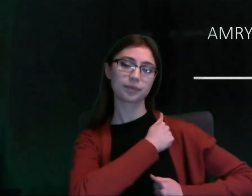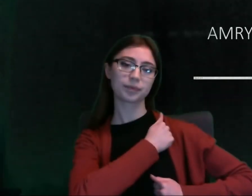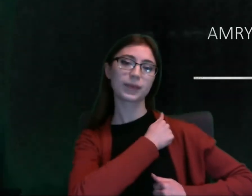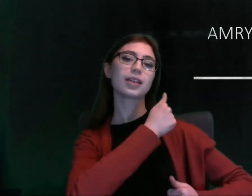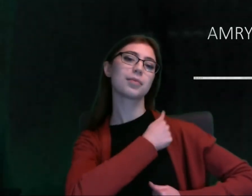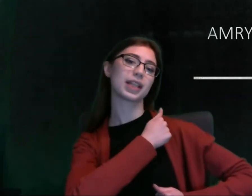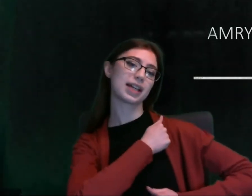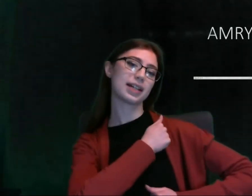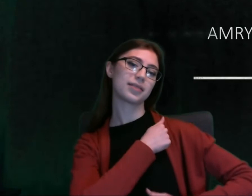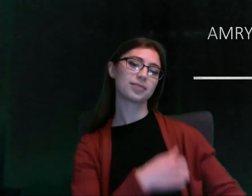military.